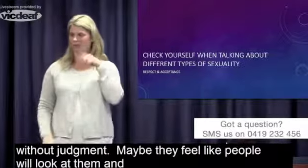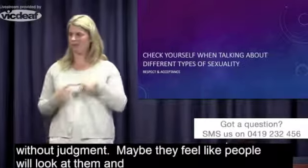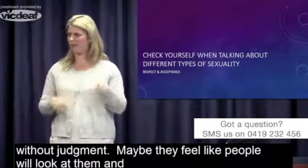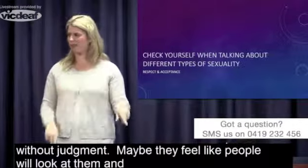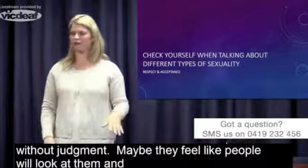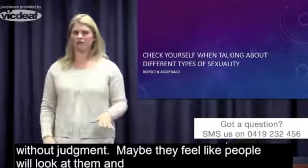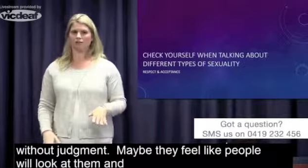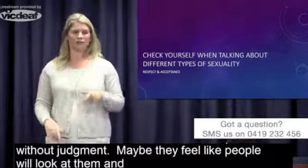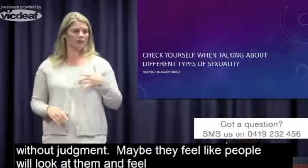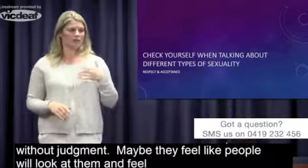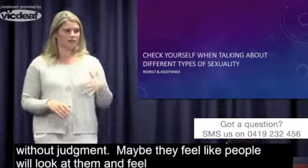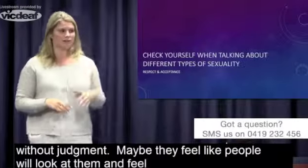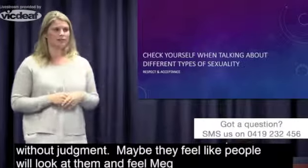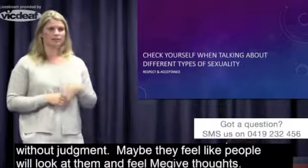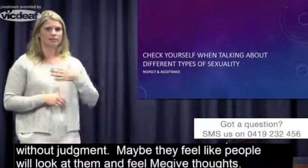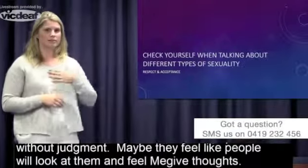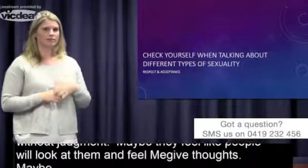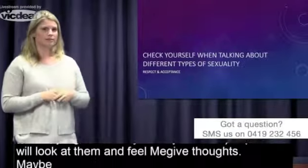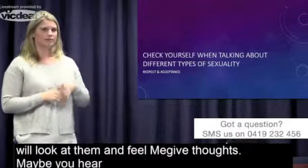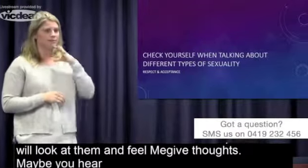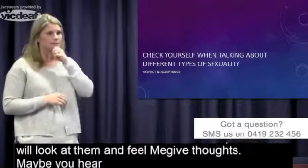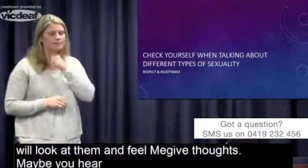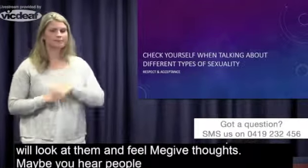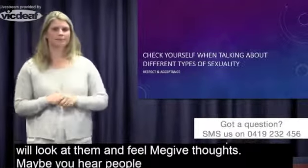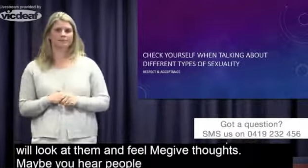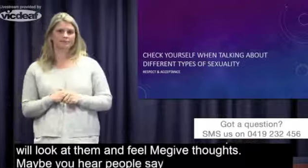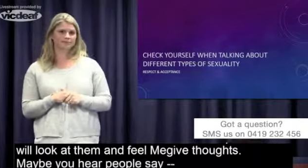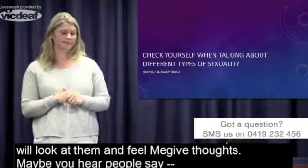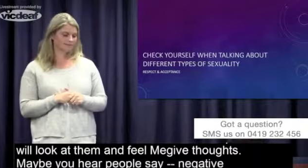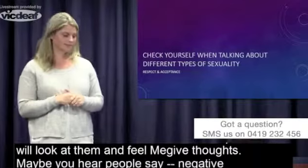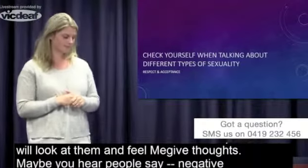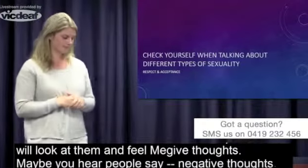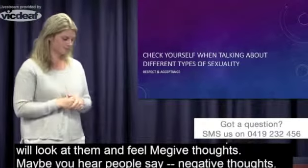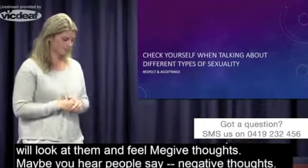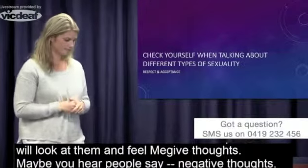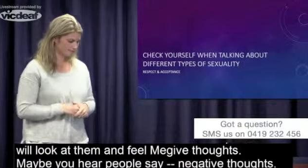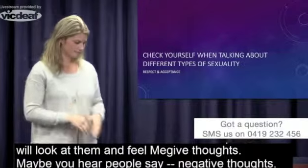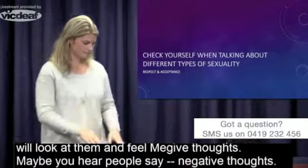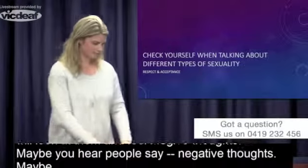Maybe you hear people say, oh, that's so gay. You know, that's quite an offensive term.